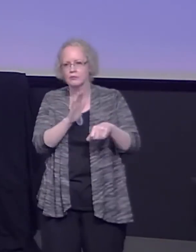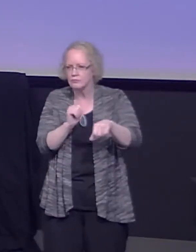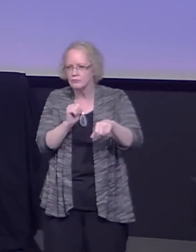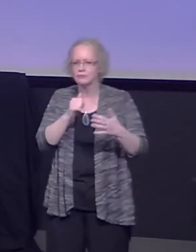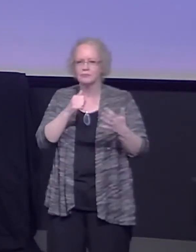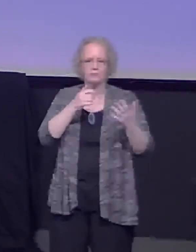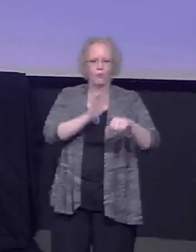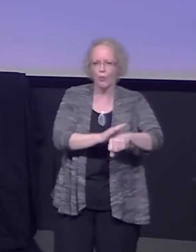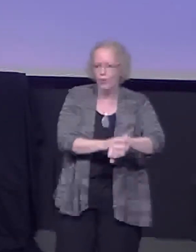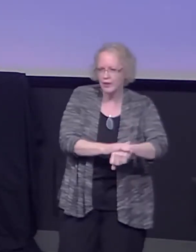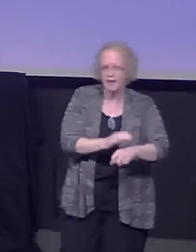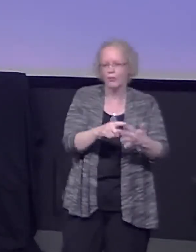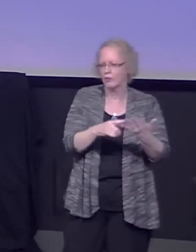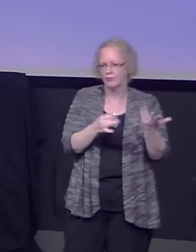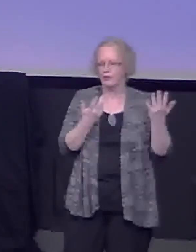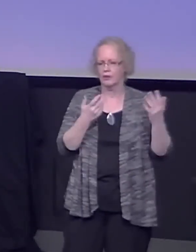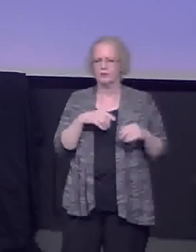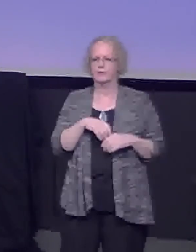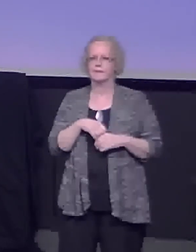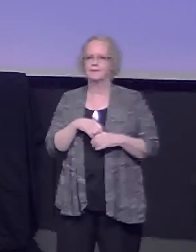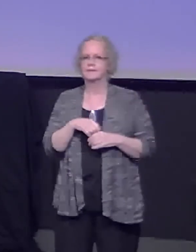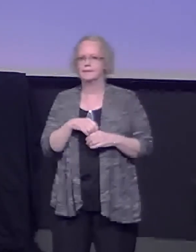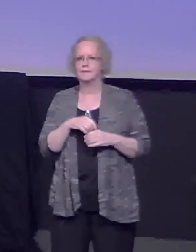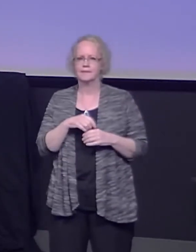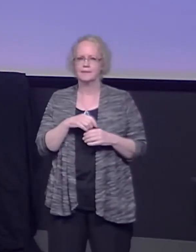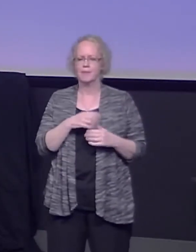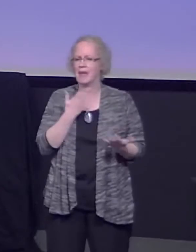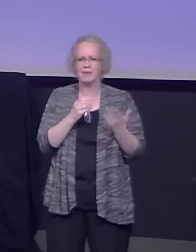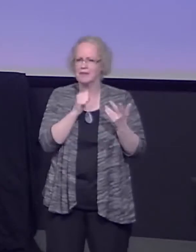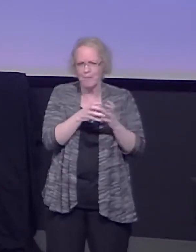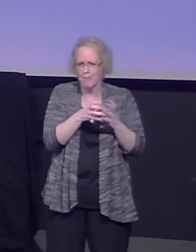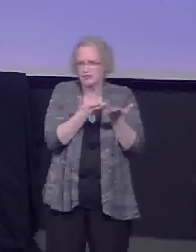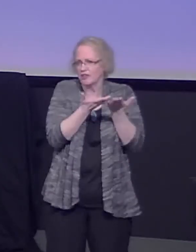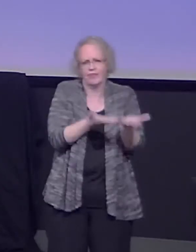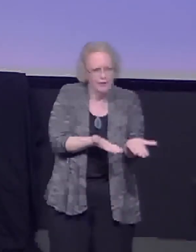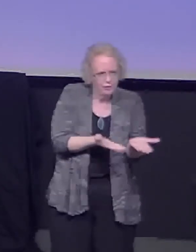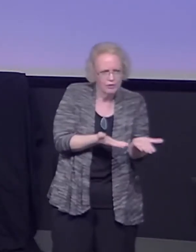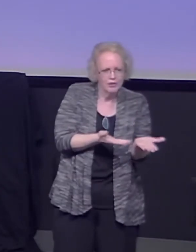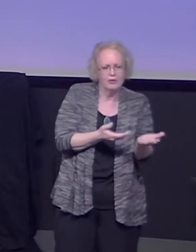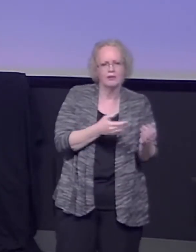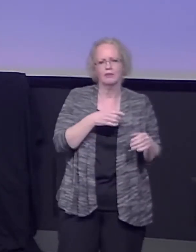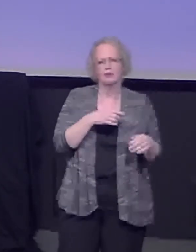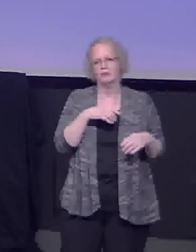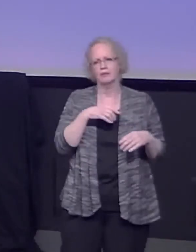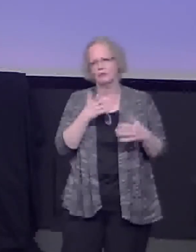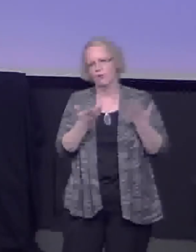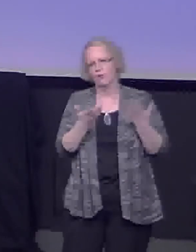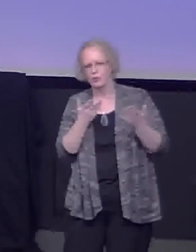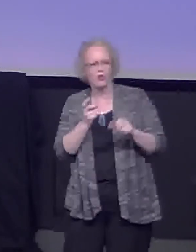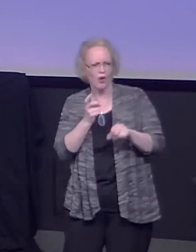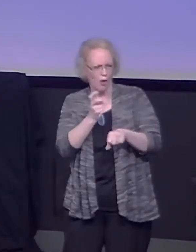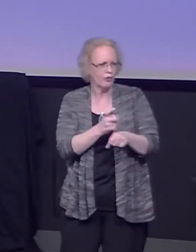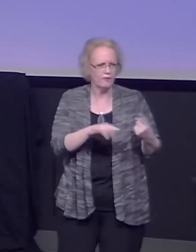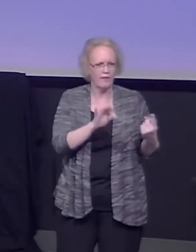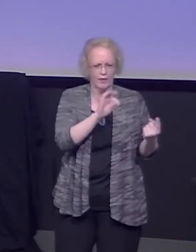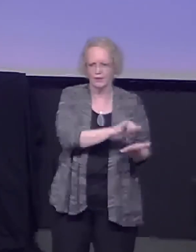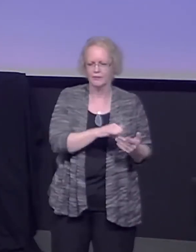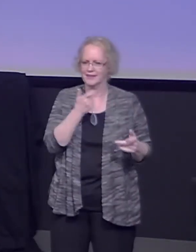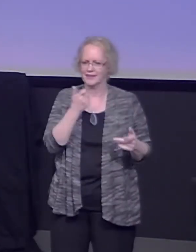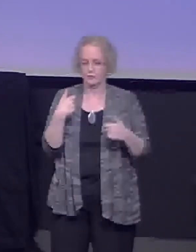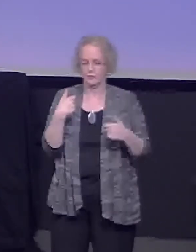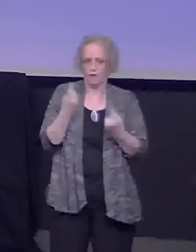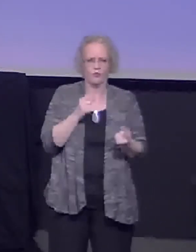probably nothing much there. It's going to be difficult to find this. So far, there is no good